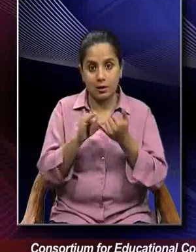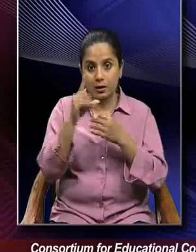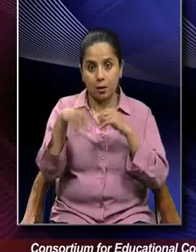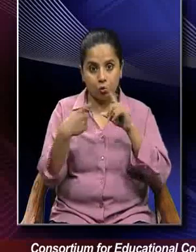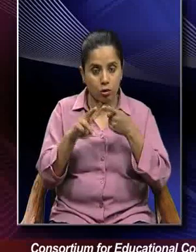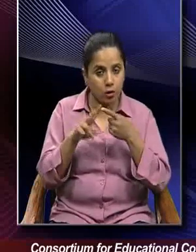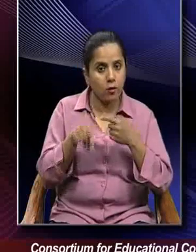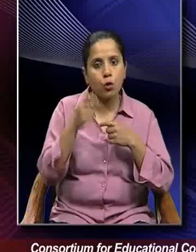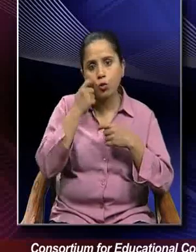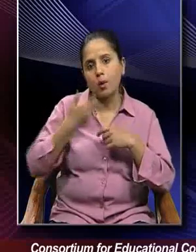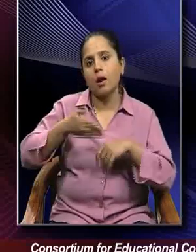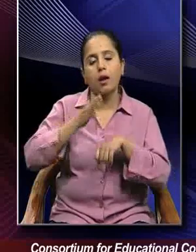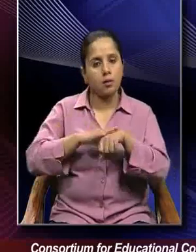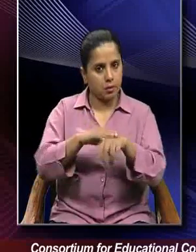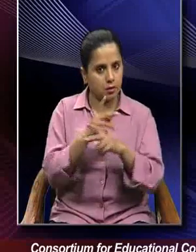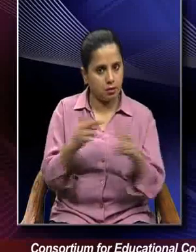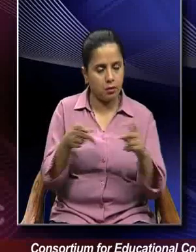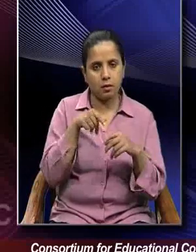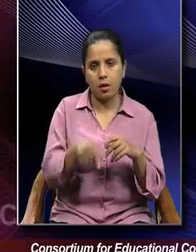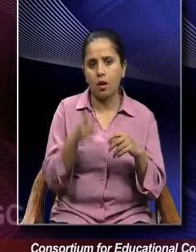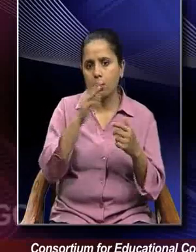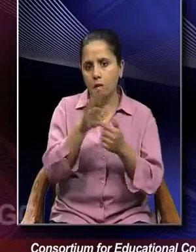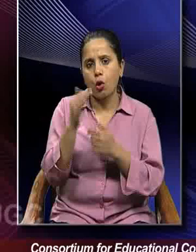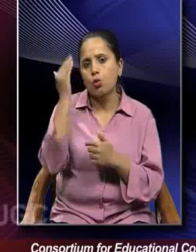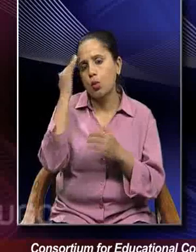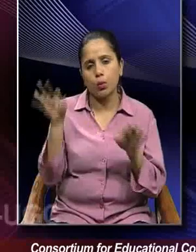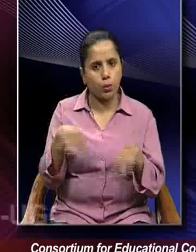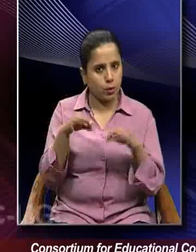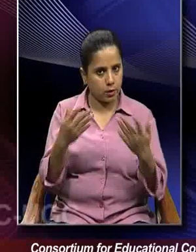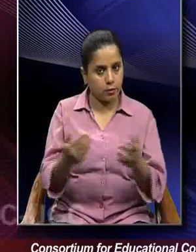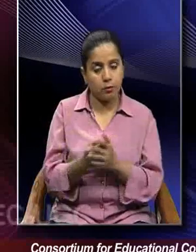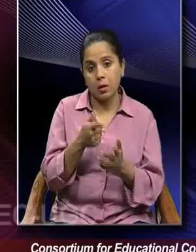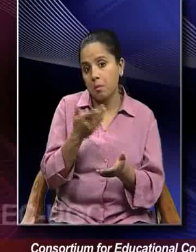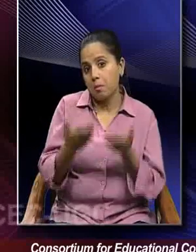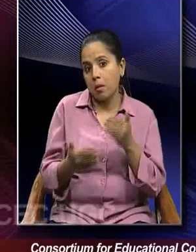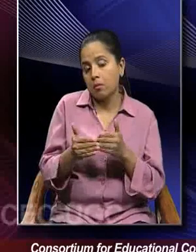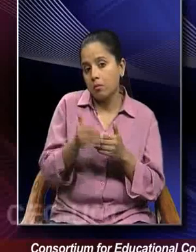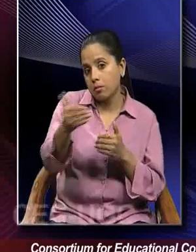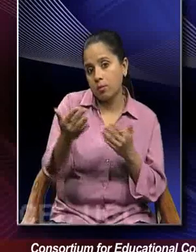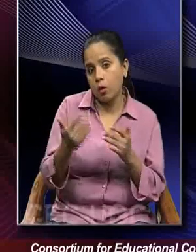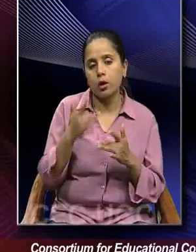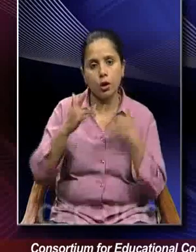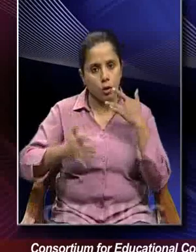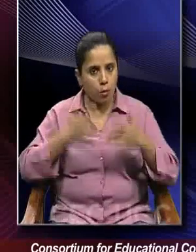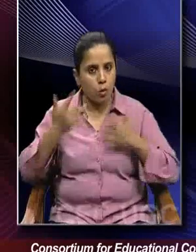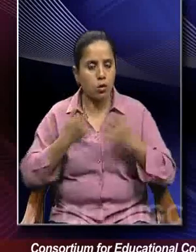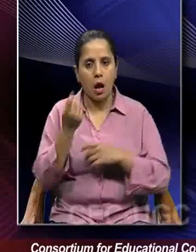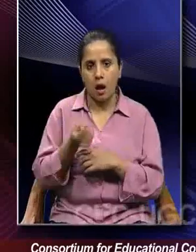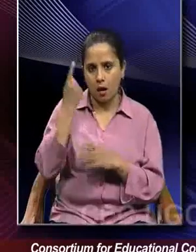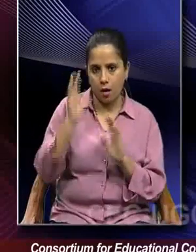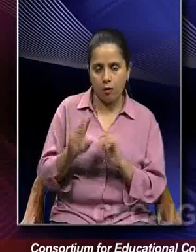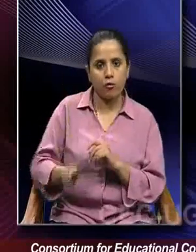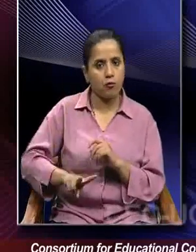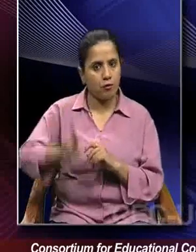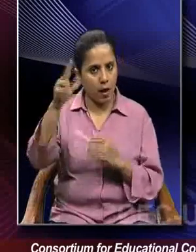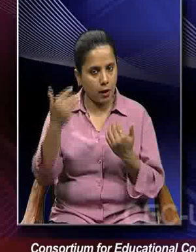human experiences that cannot be objectively known. This may encompass emotions, understandings,